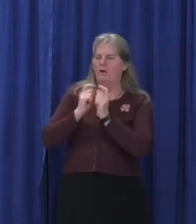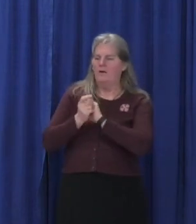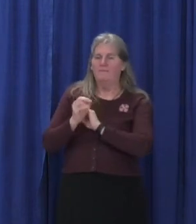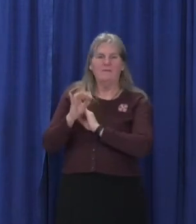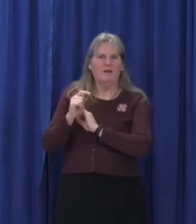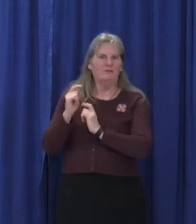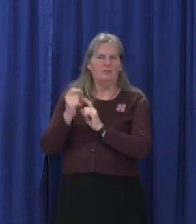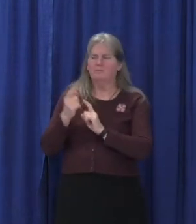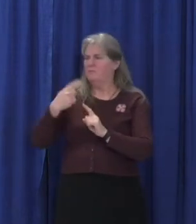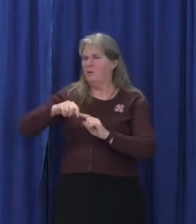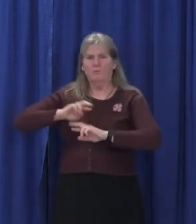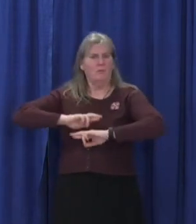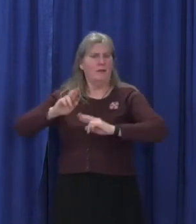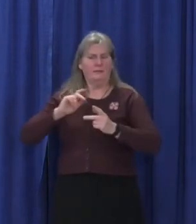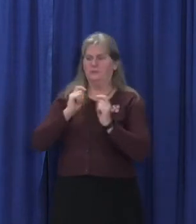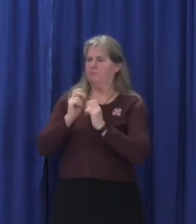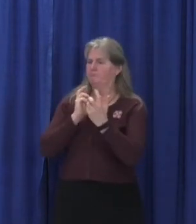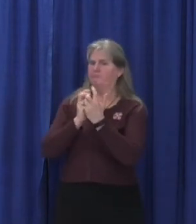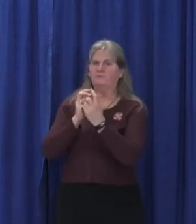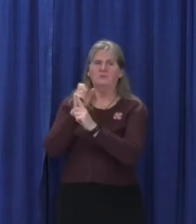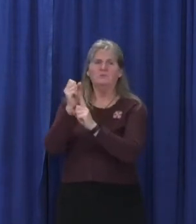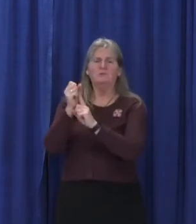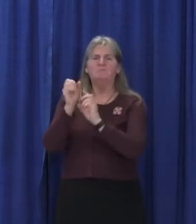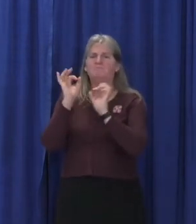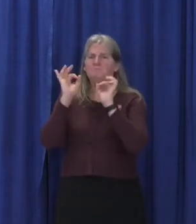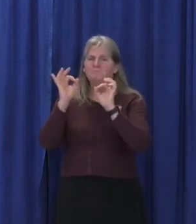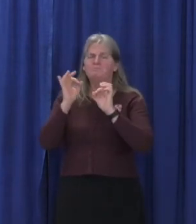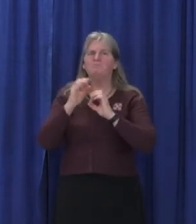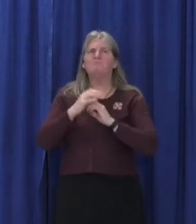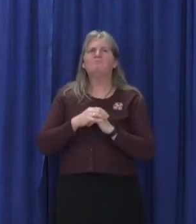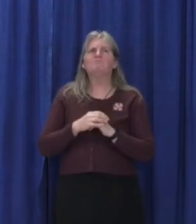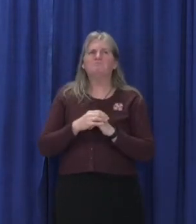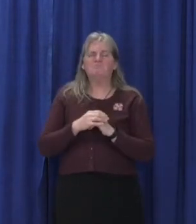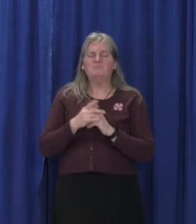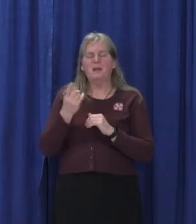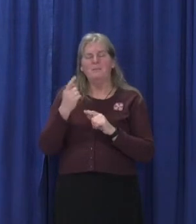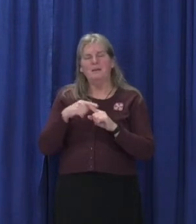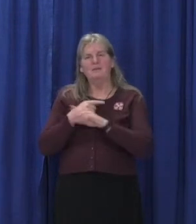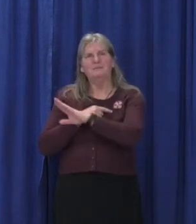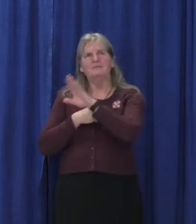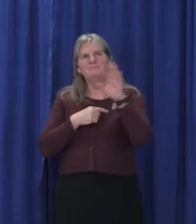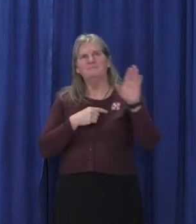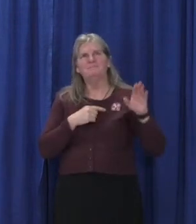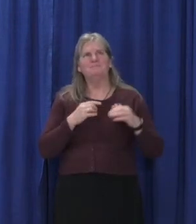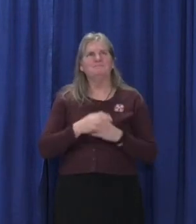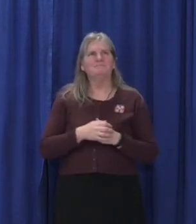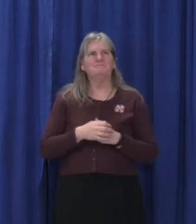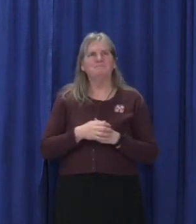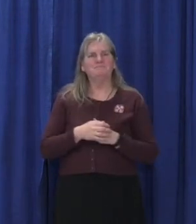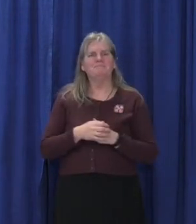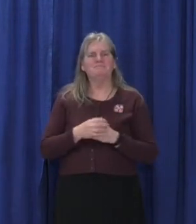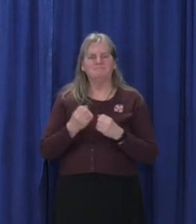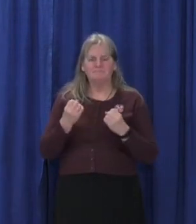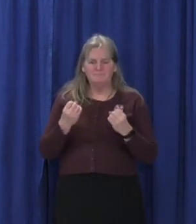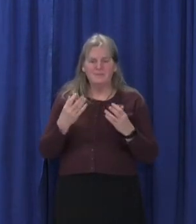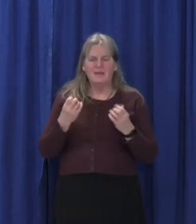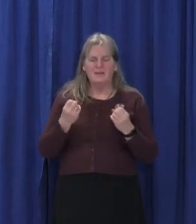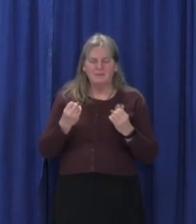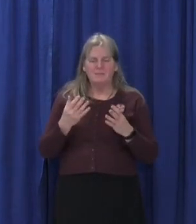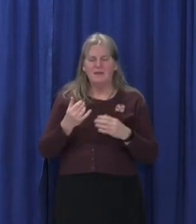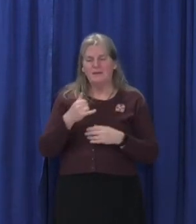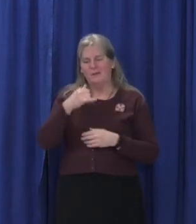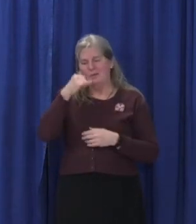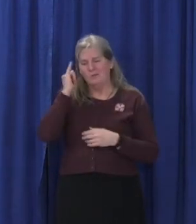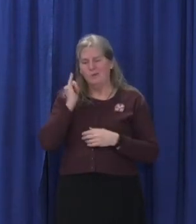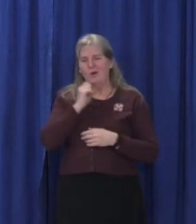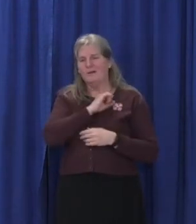very, very quickly. Even though we do have a very tired group of dedicated Yukoners working in the front